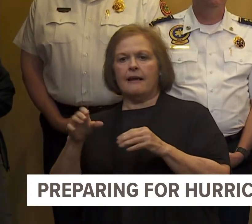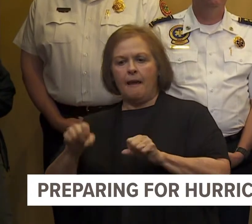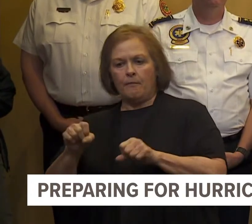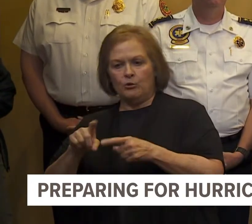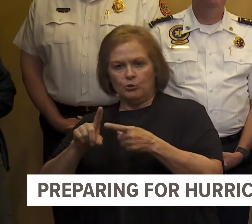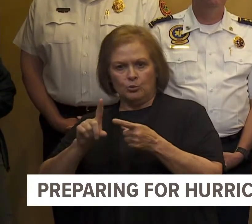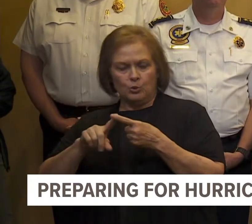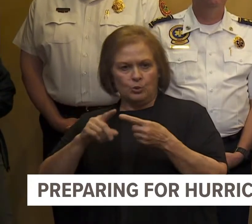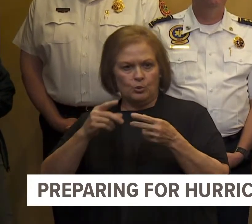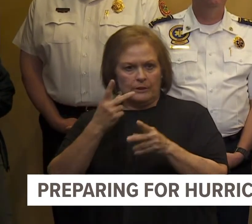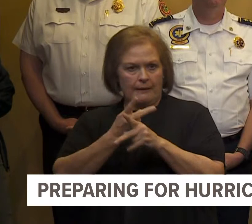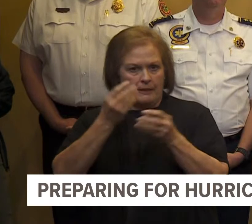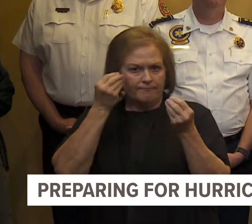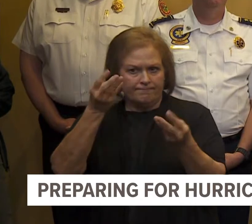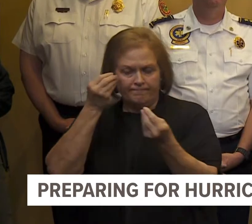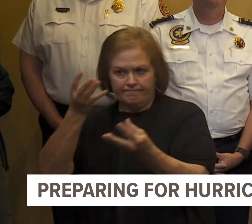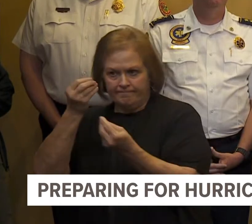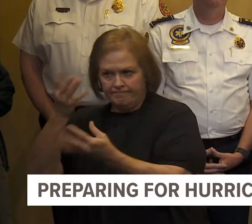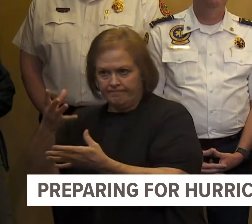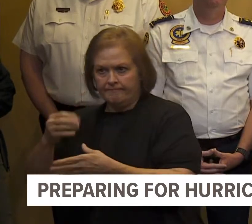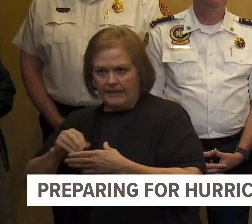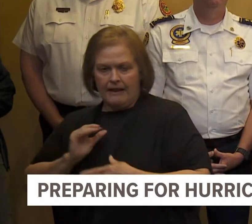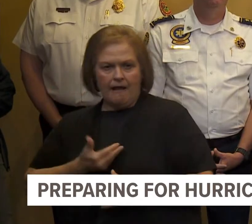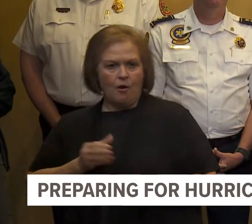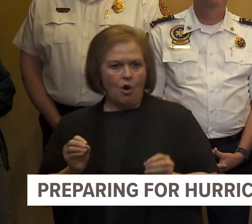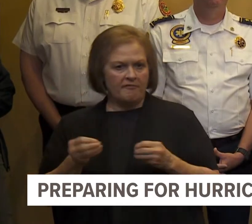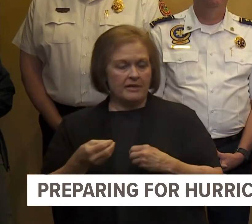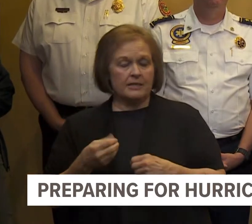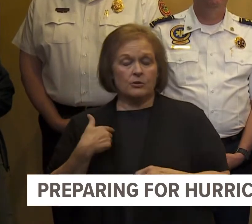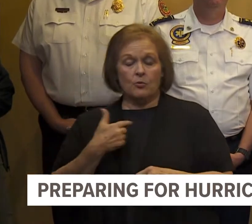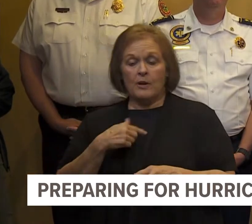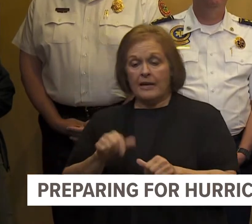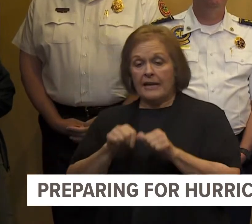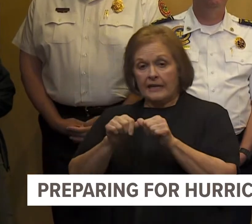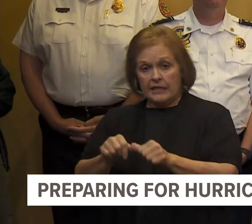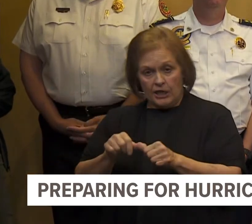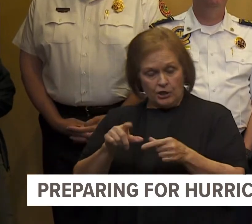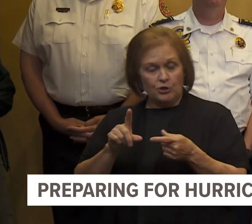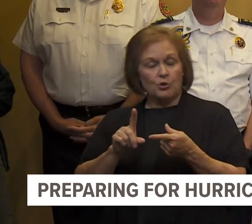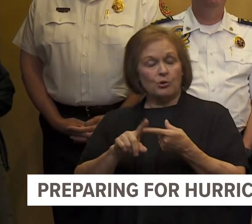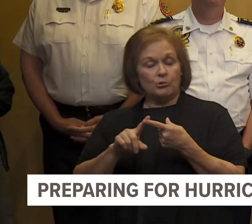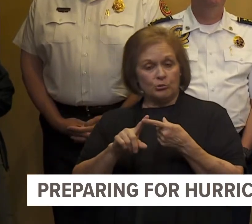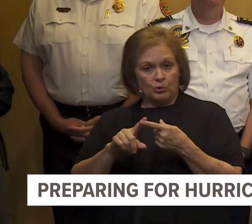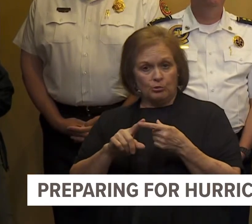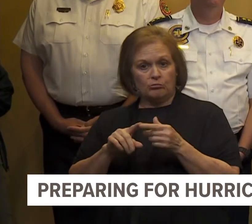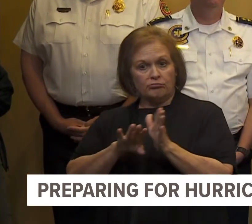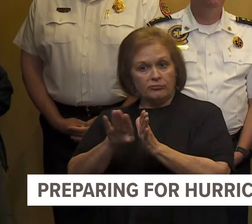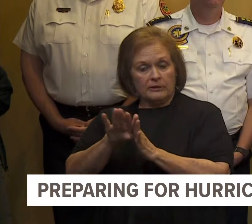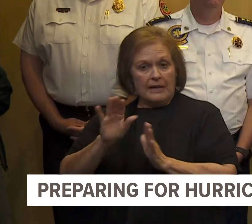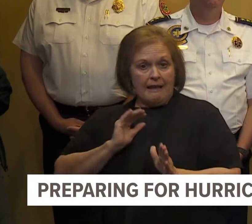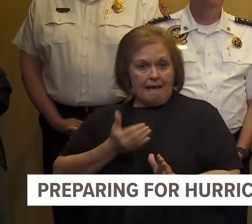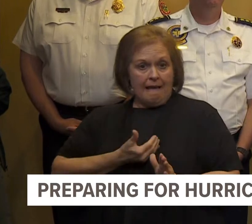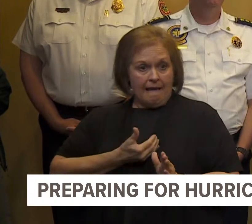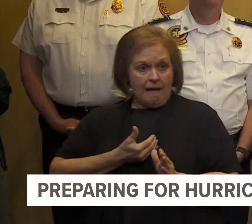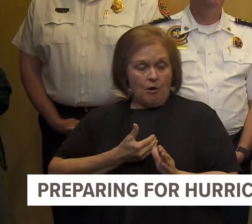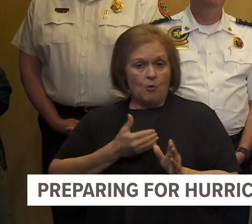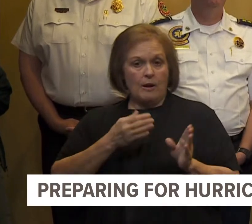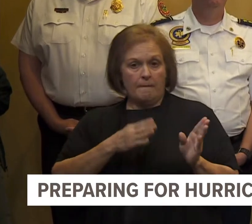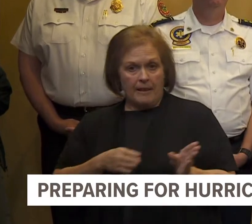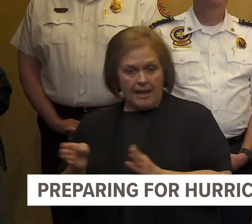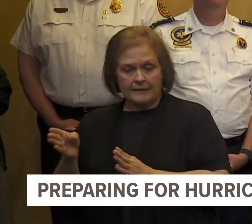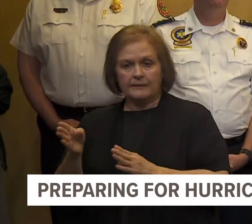messaging and our emergency plans and operations. We've continued to build on our emergency resource center concept and plans that